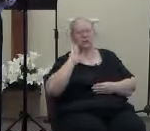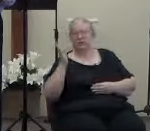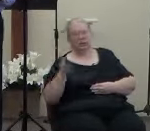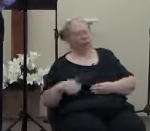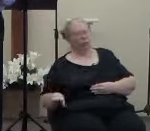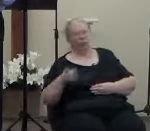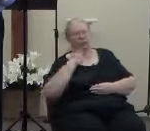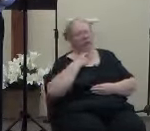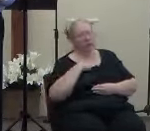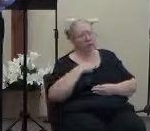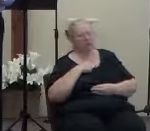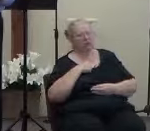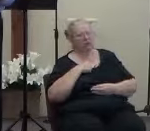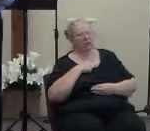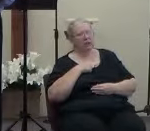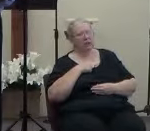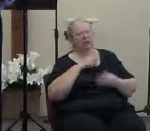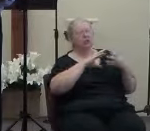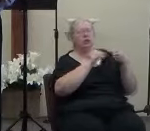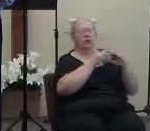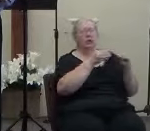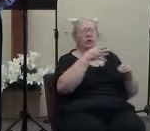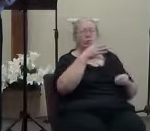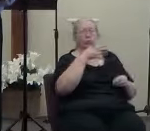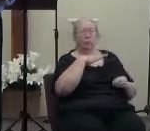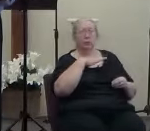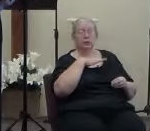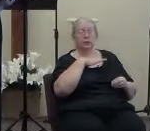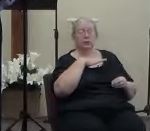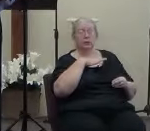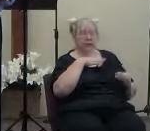Jesus told her, just drink from my cup and you'll never thirst again.